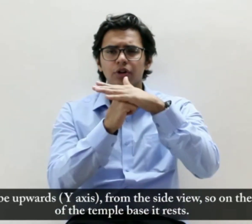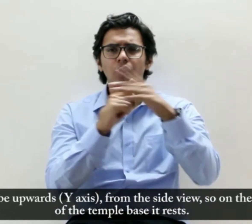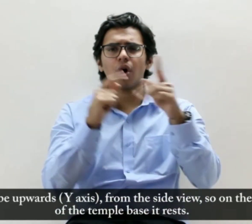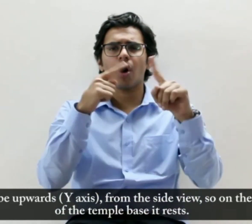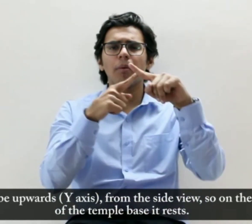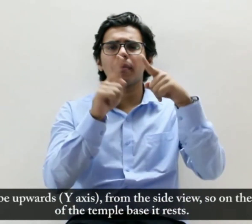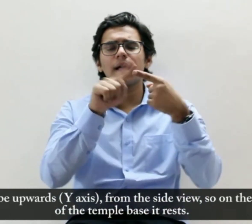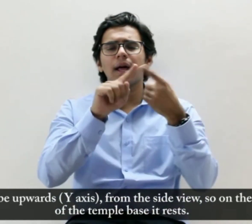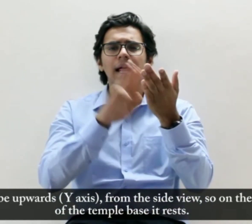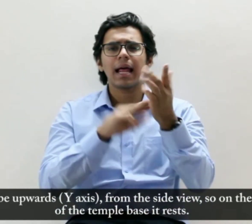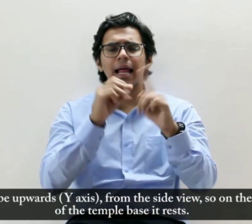it rests.